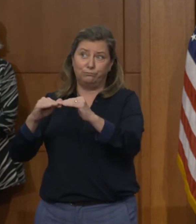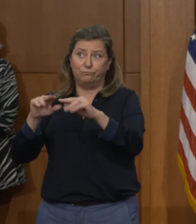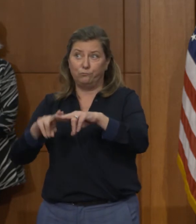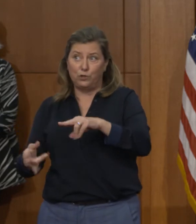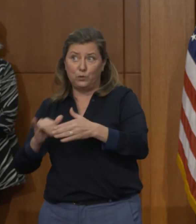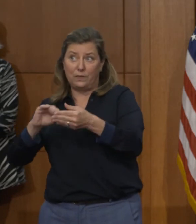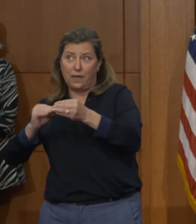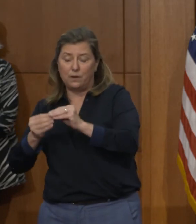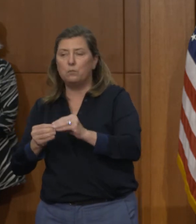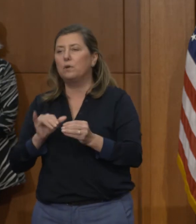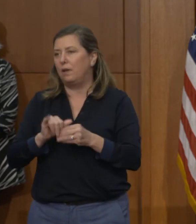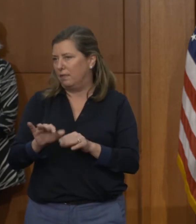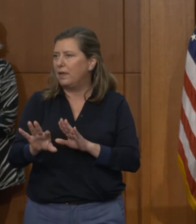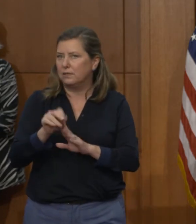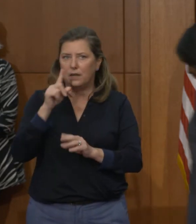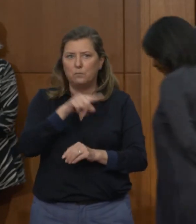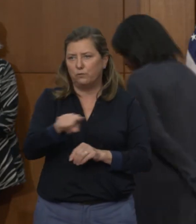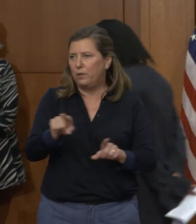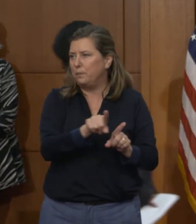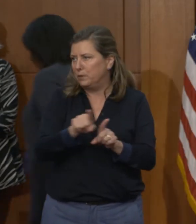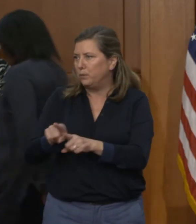pursue. Thanks,